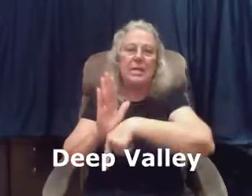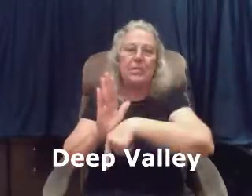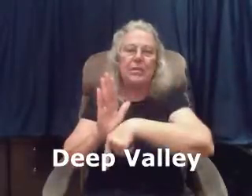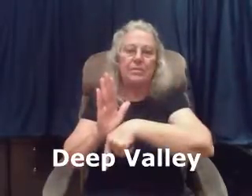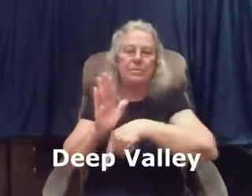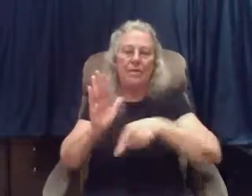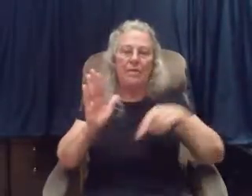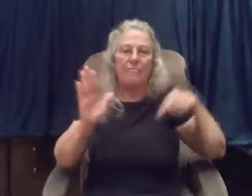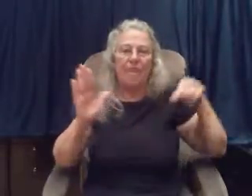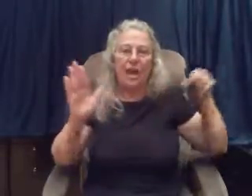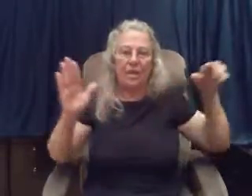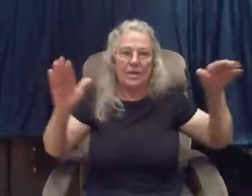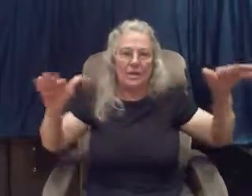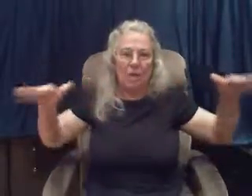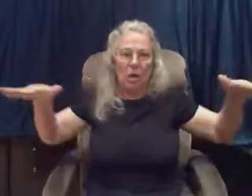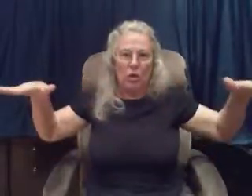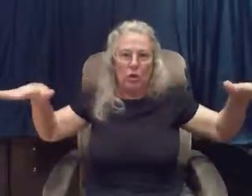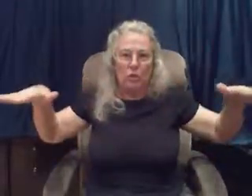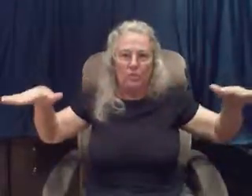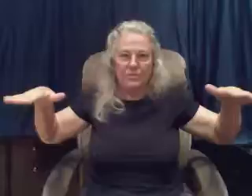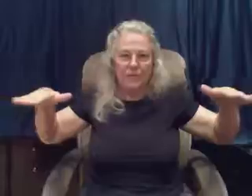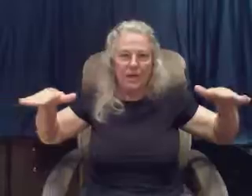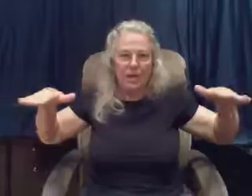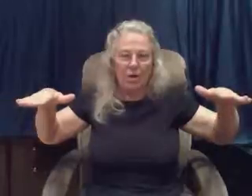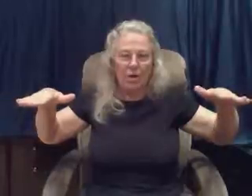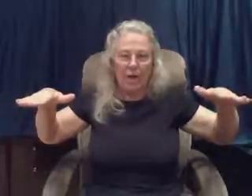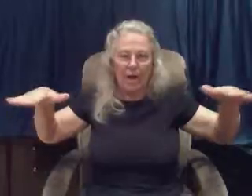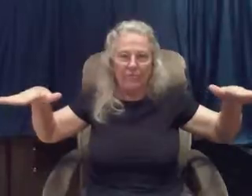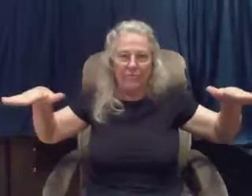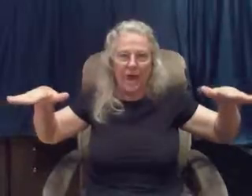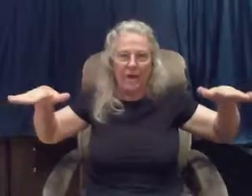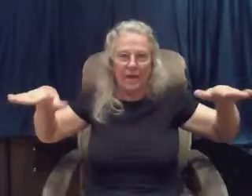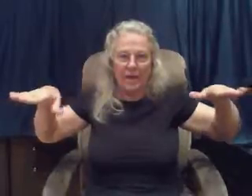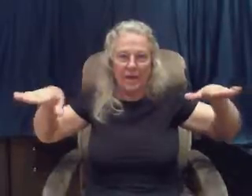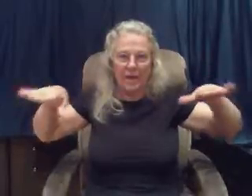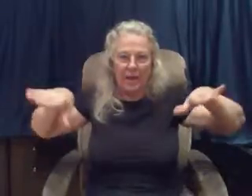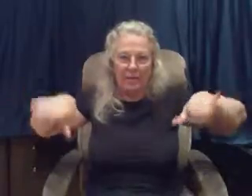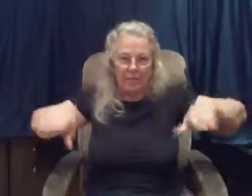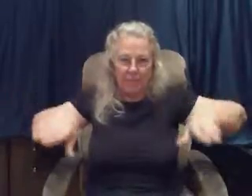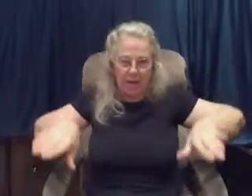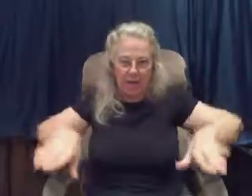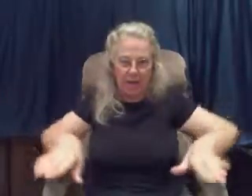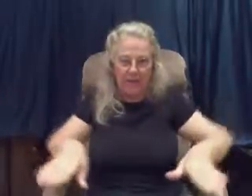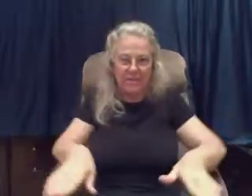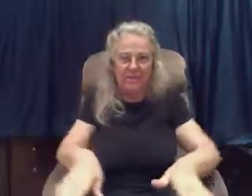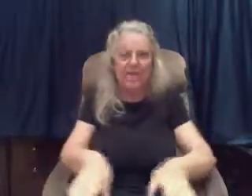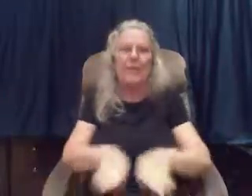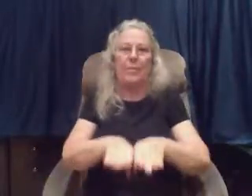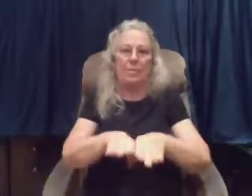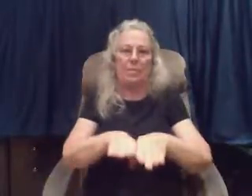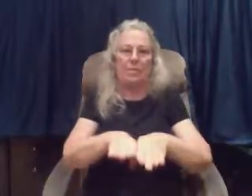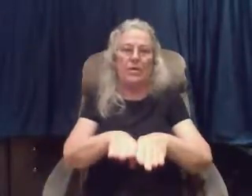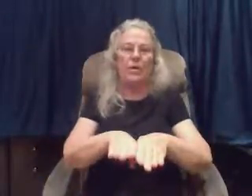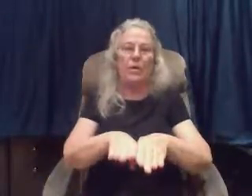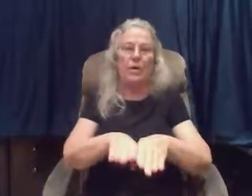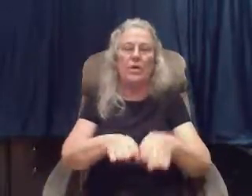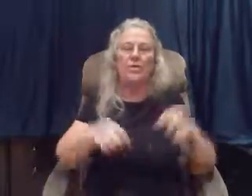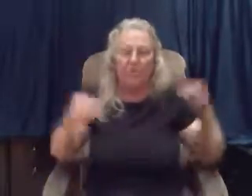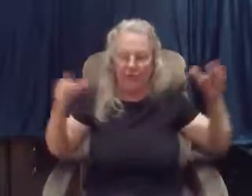Deep. Valleys. You're starting on a flat land and then make that dip like you're going into the